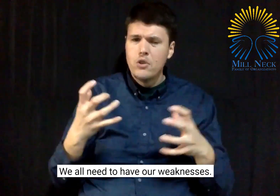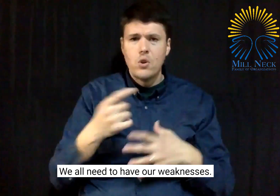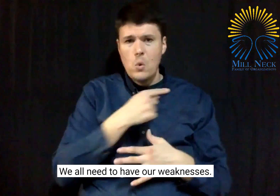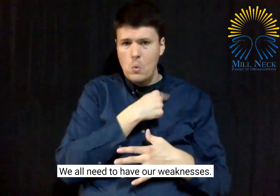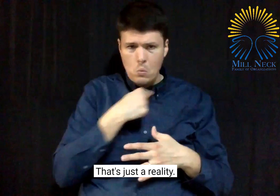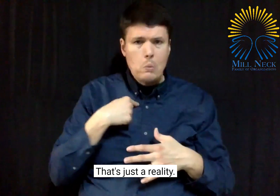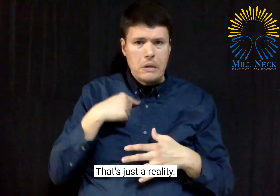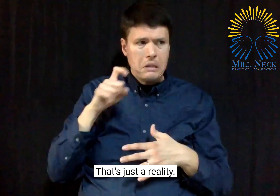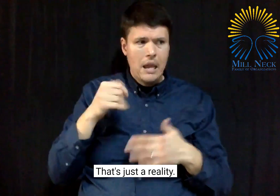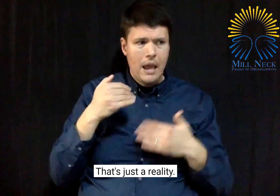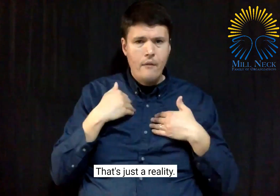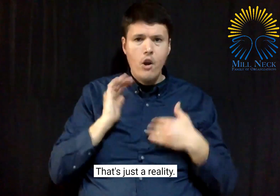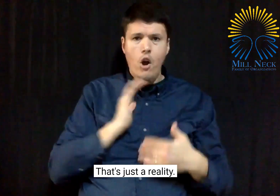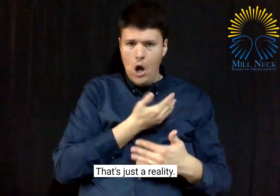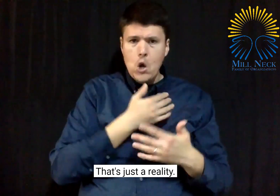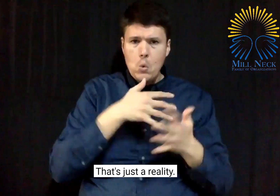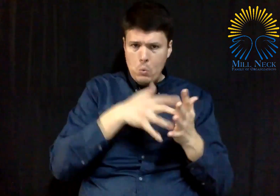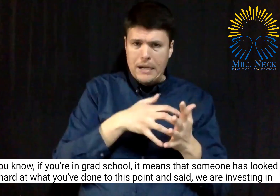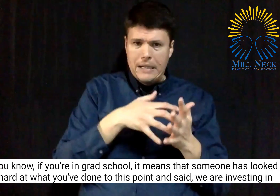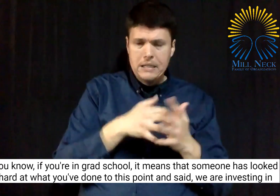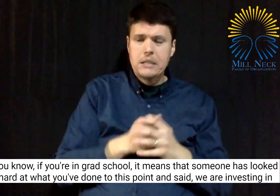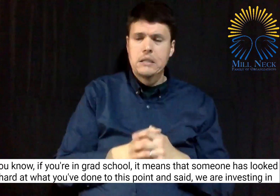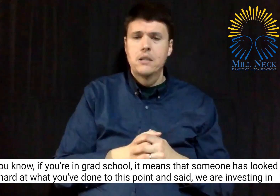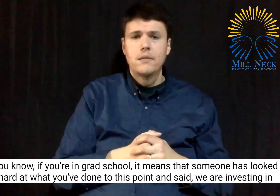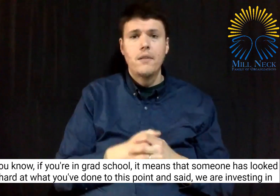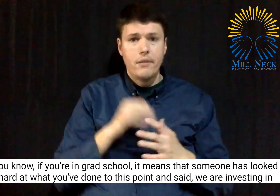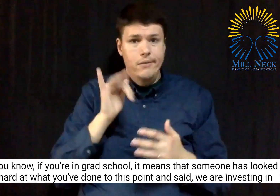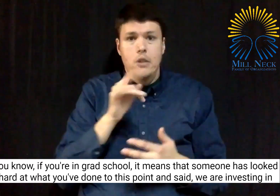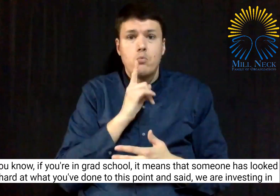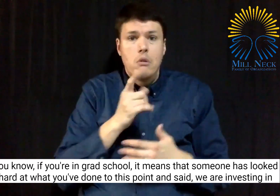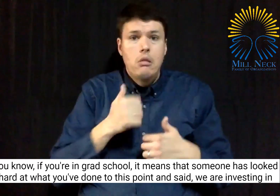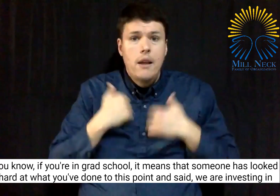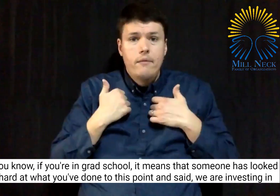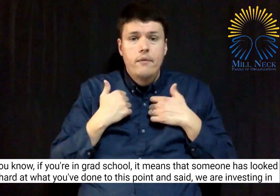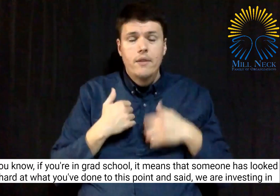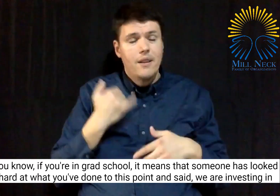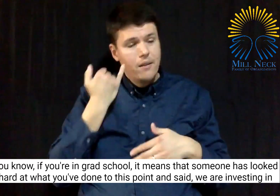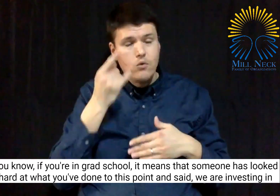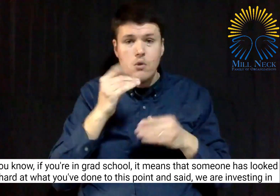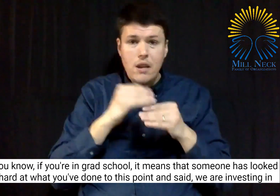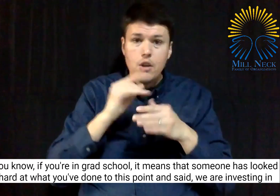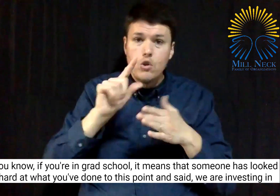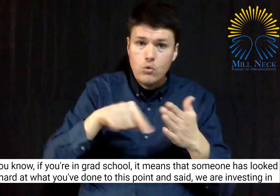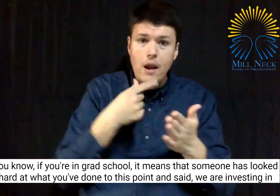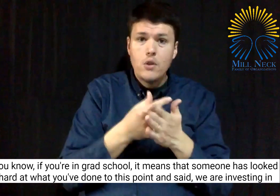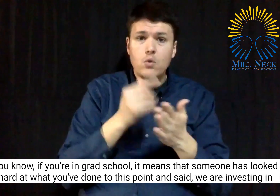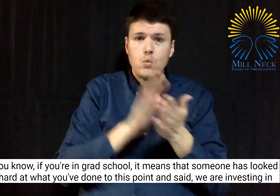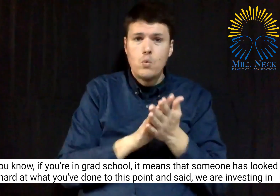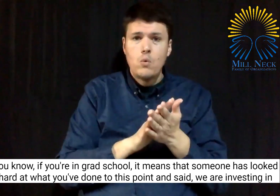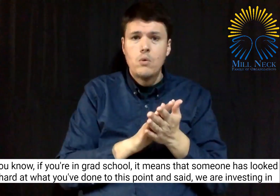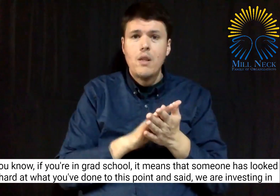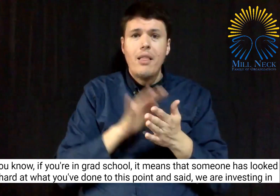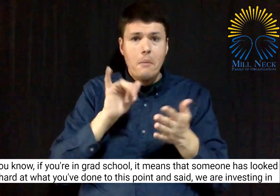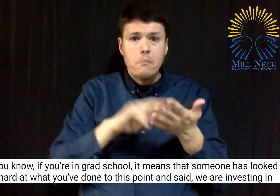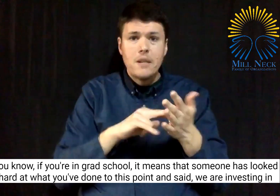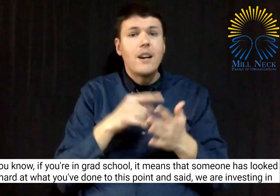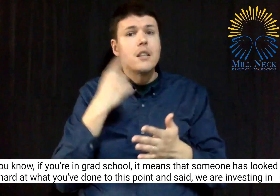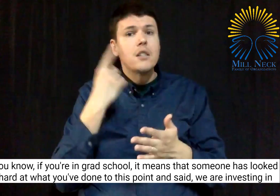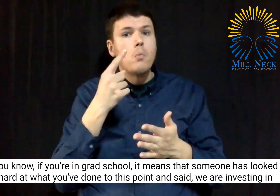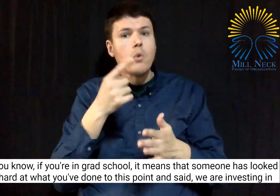weaknesses. That's just reality. And so, if you're in grad school, it means that someone has looked hard at what you've done to this point and said, we